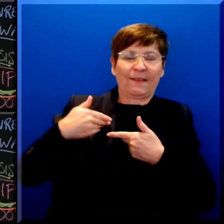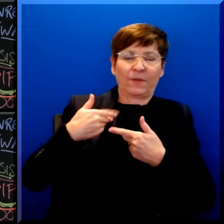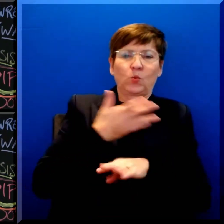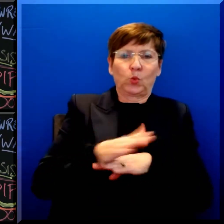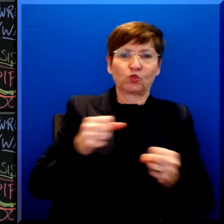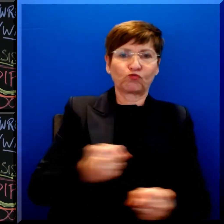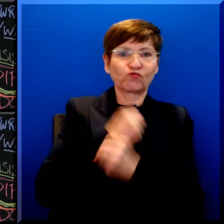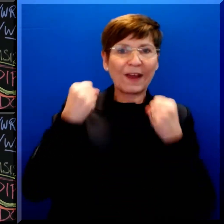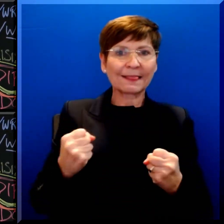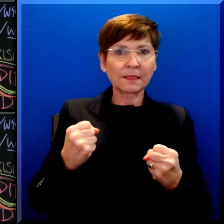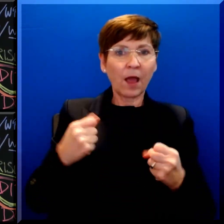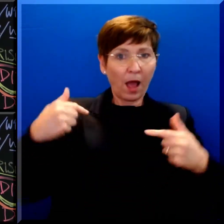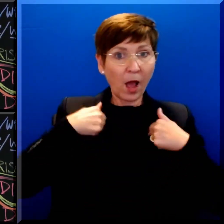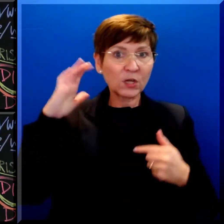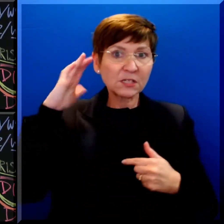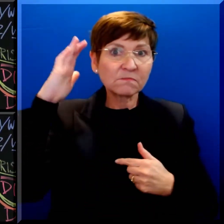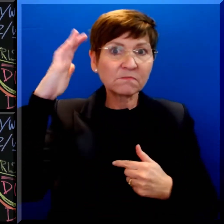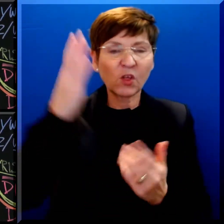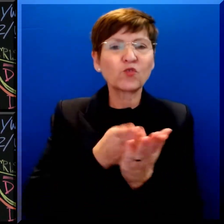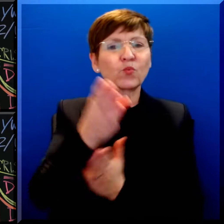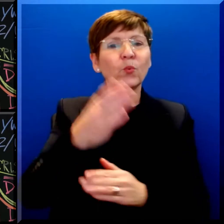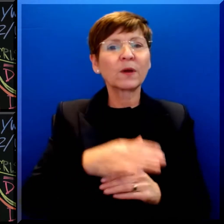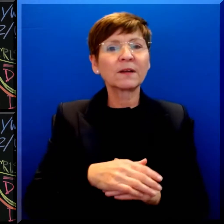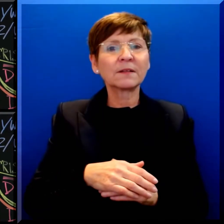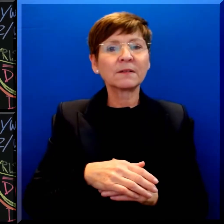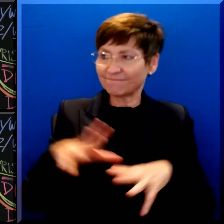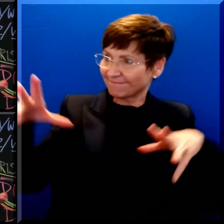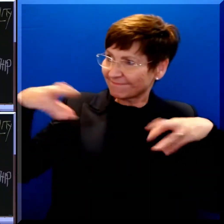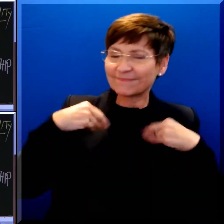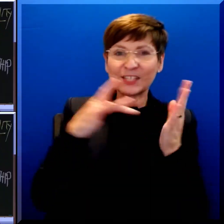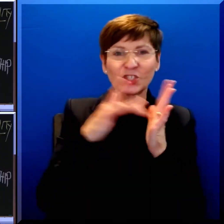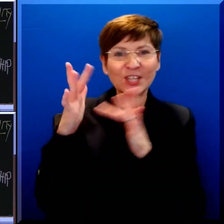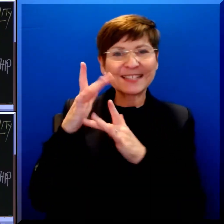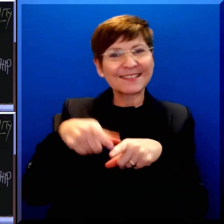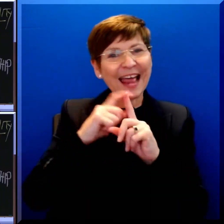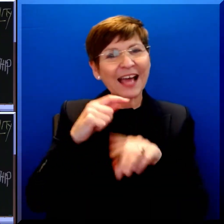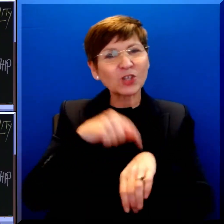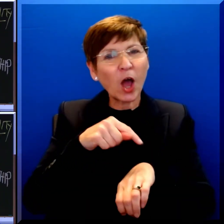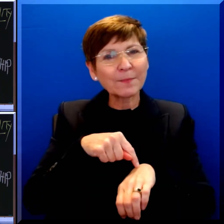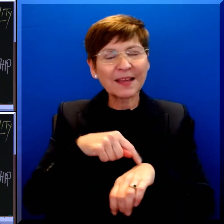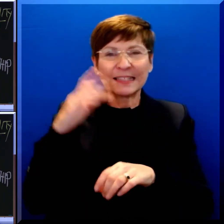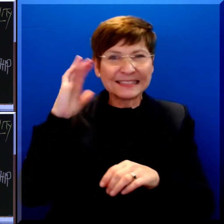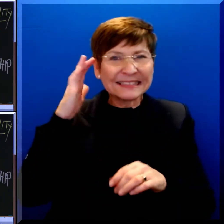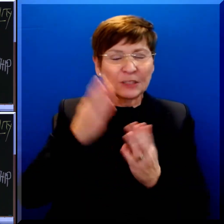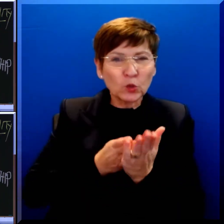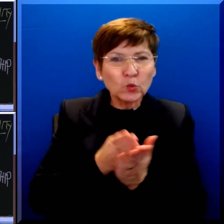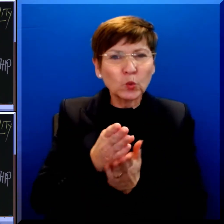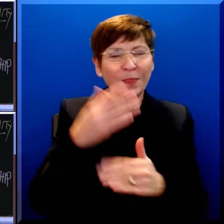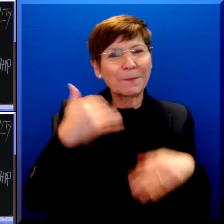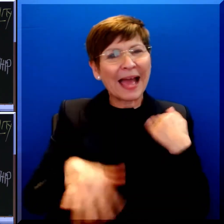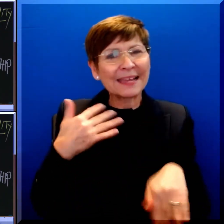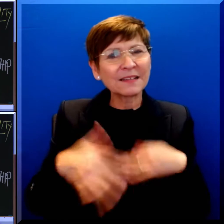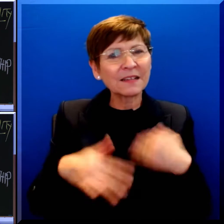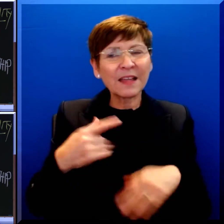you, what James calls perseverance, an ability to embrace Jesus in these hard times and push through the pain and live